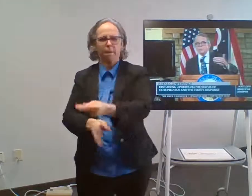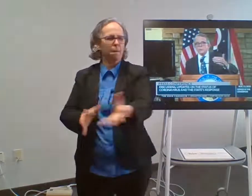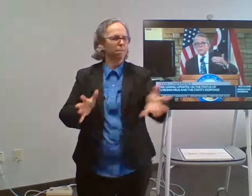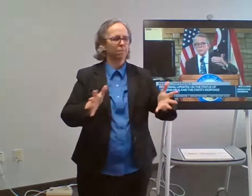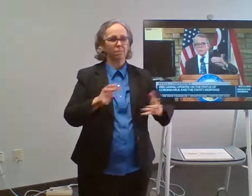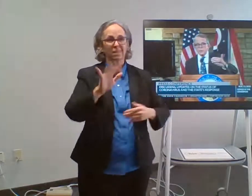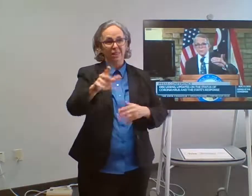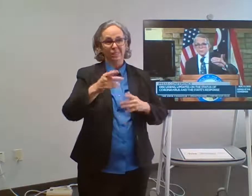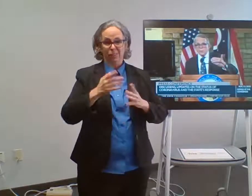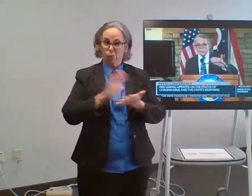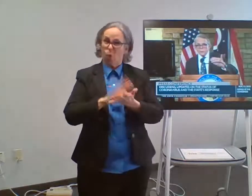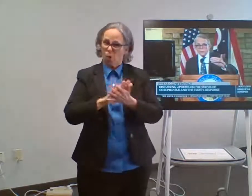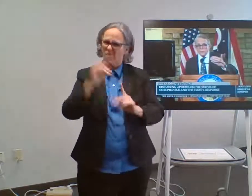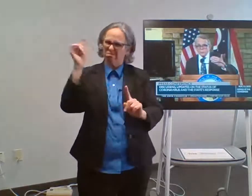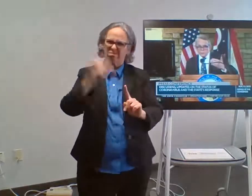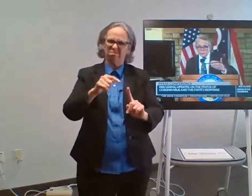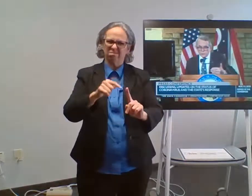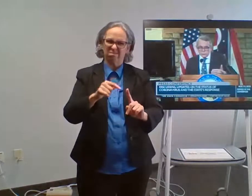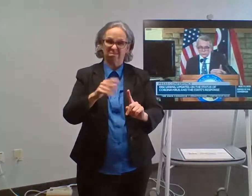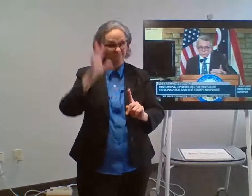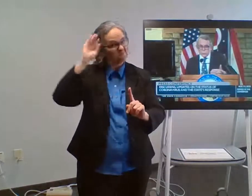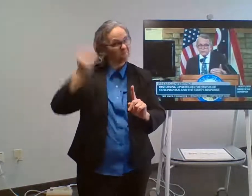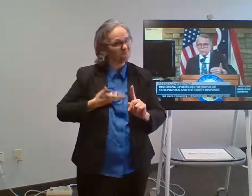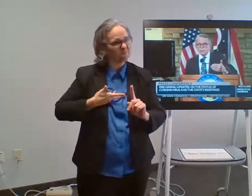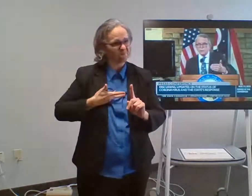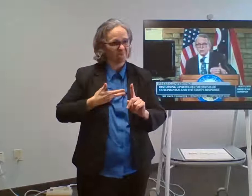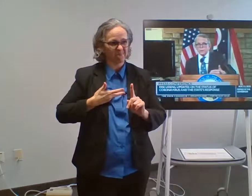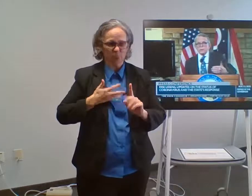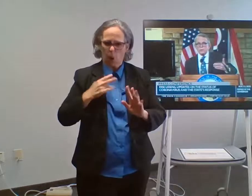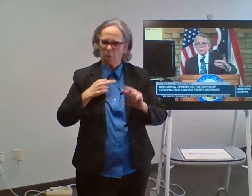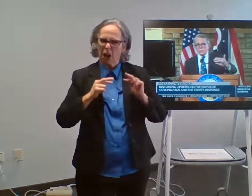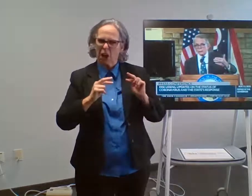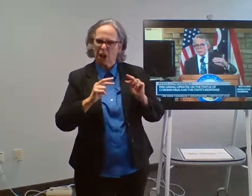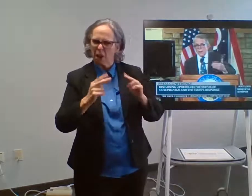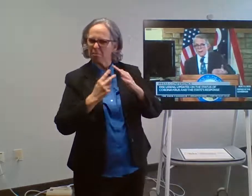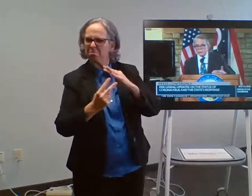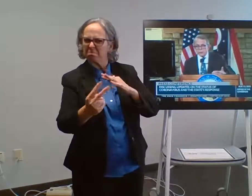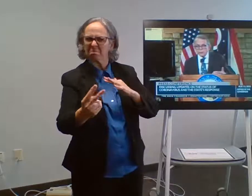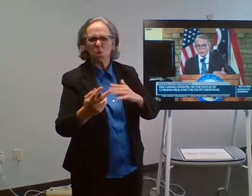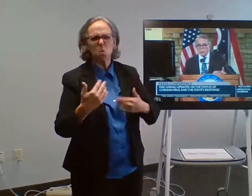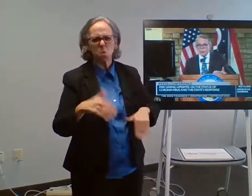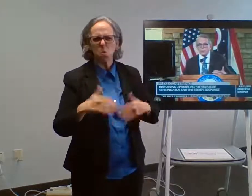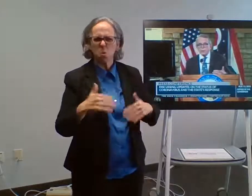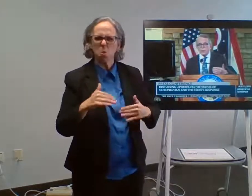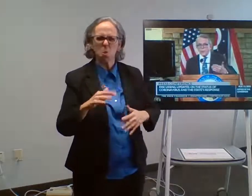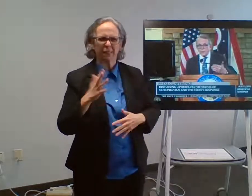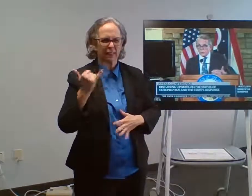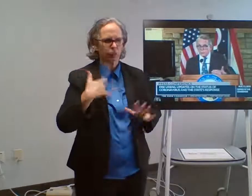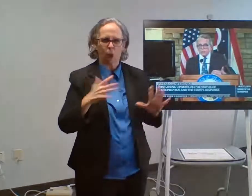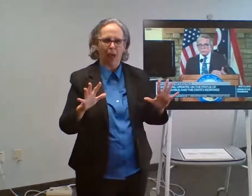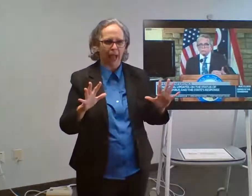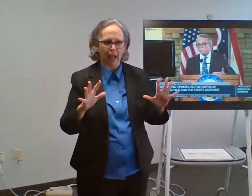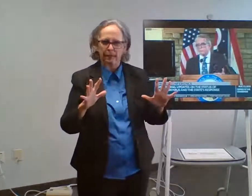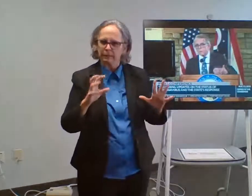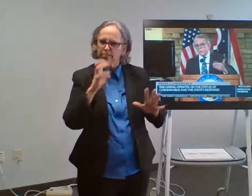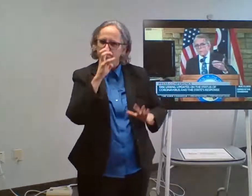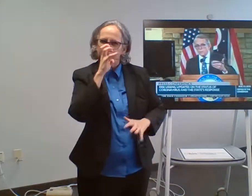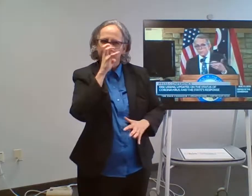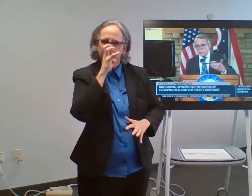we've, have been pretty strict in regard to the mask wearing in